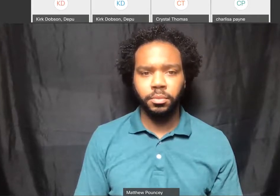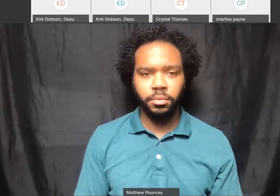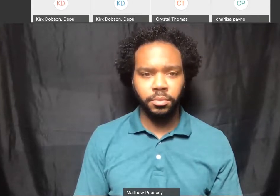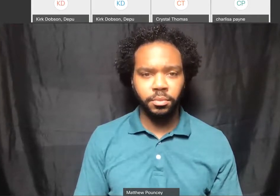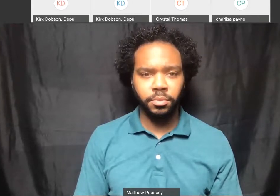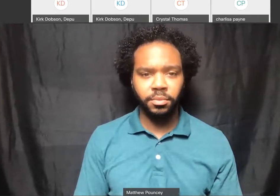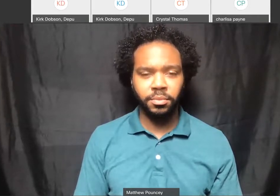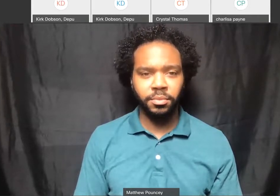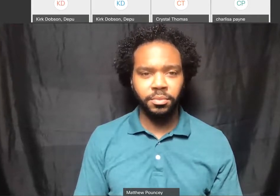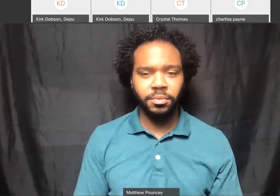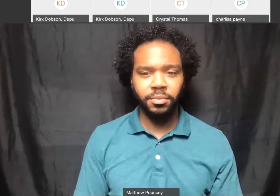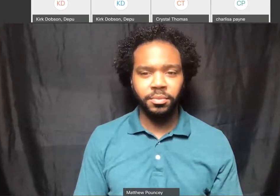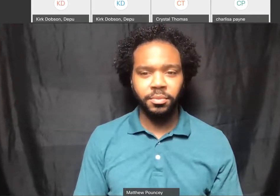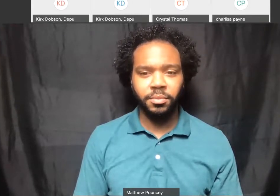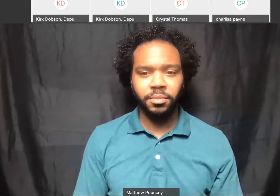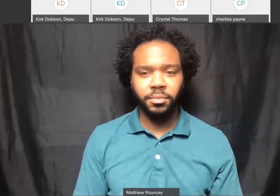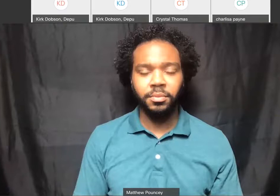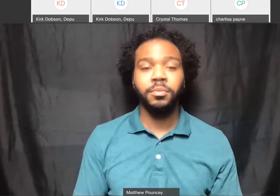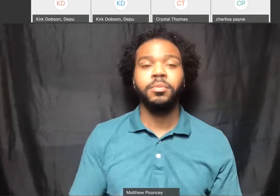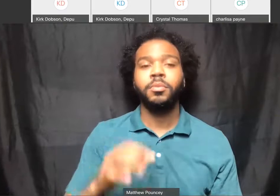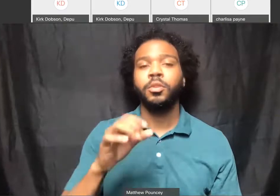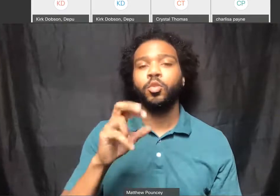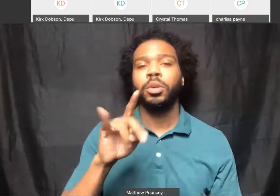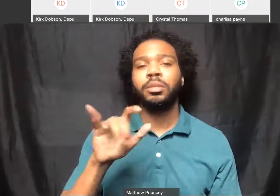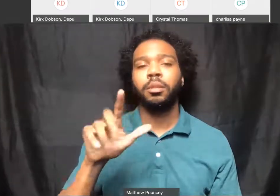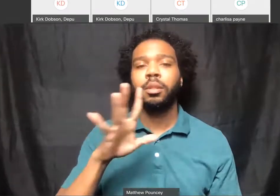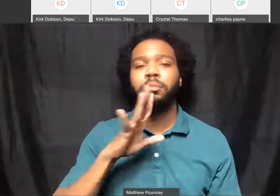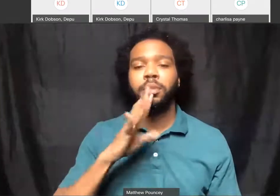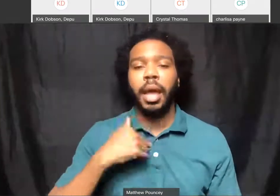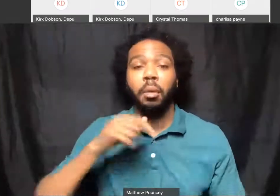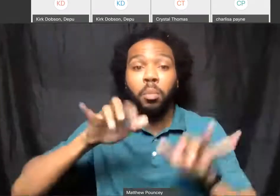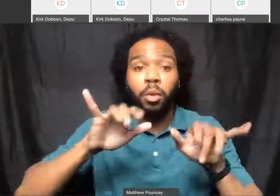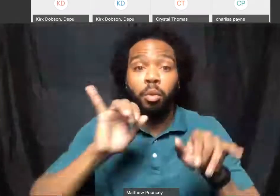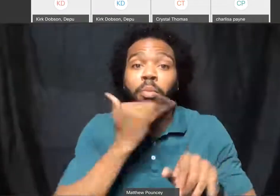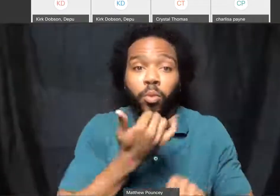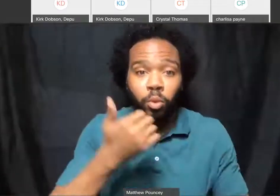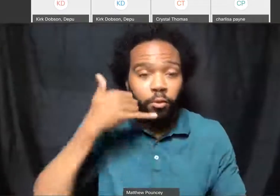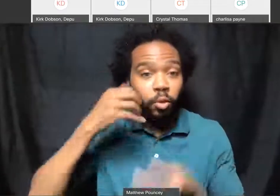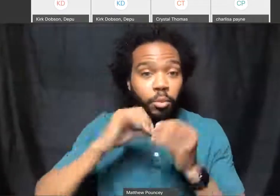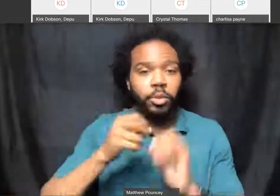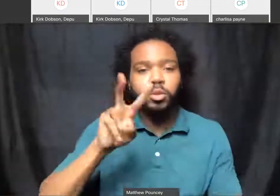Okay, so I typed in the wrong number for, Deputy Winslow. It's